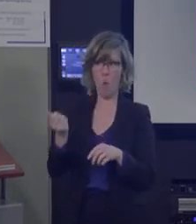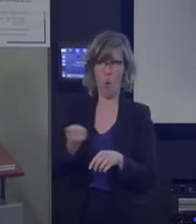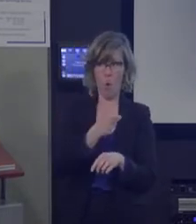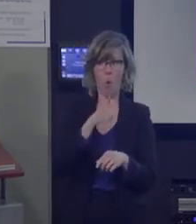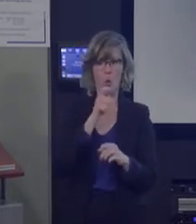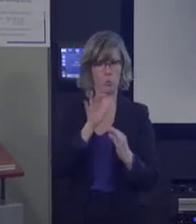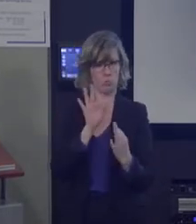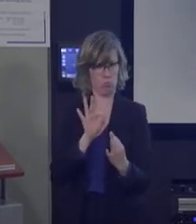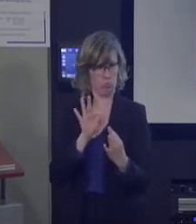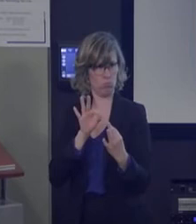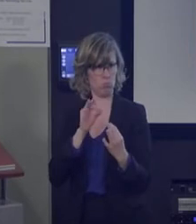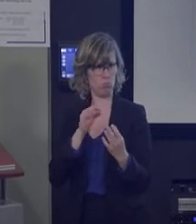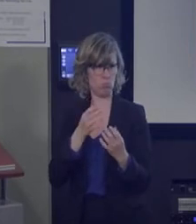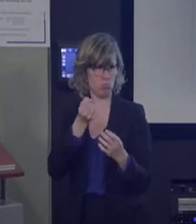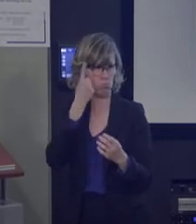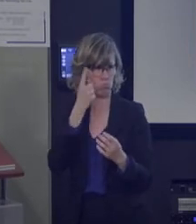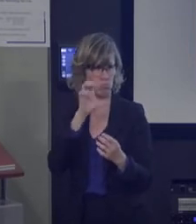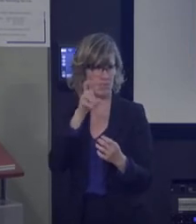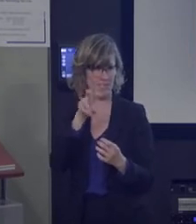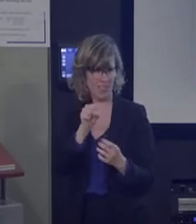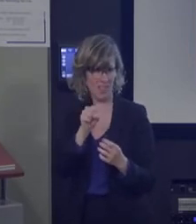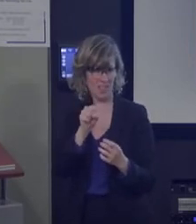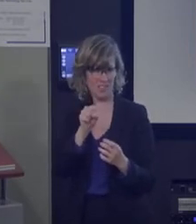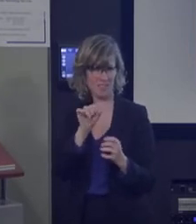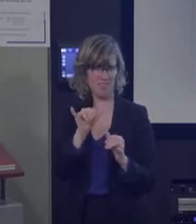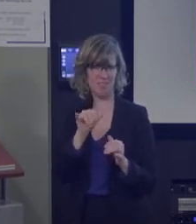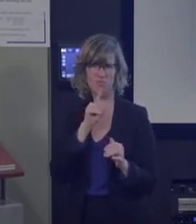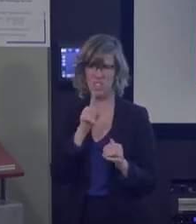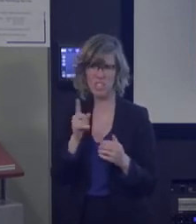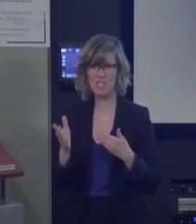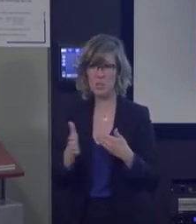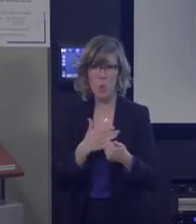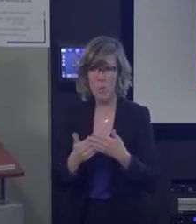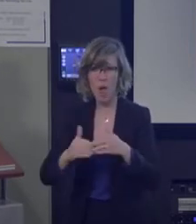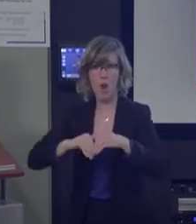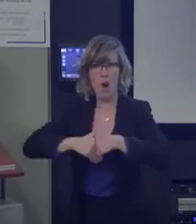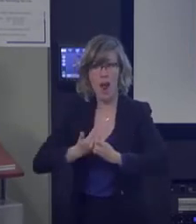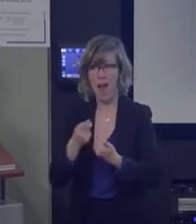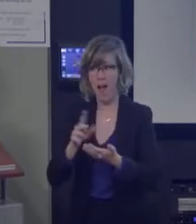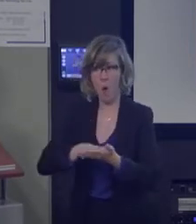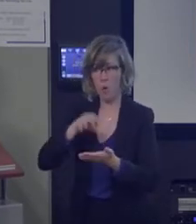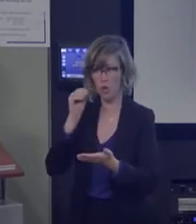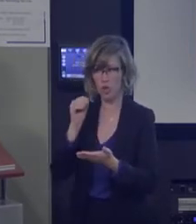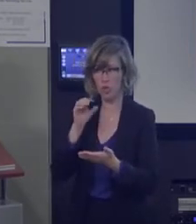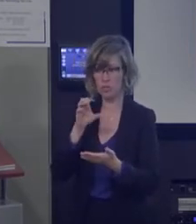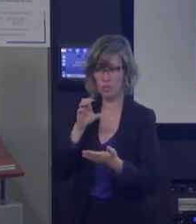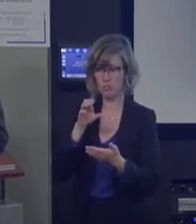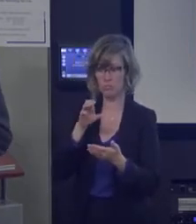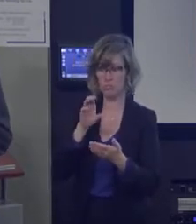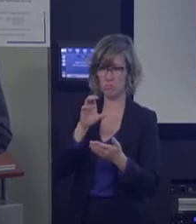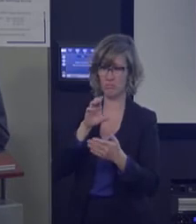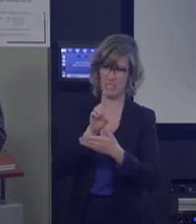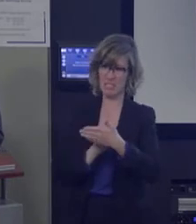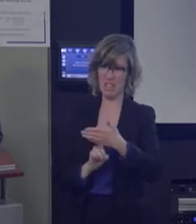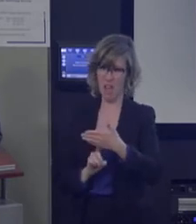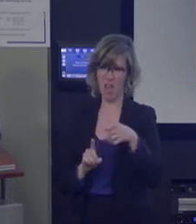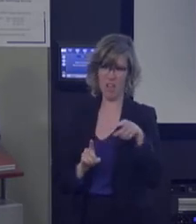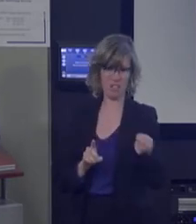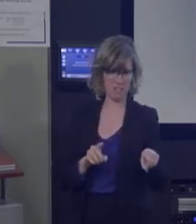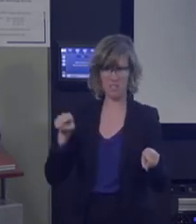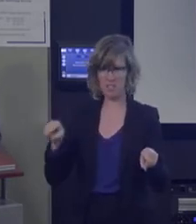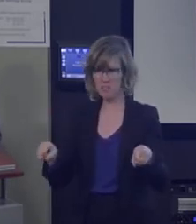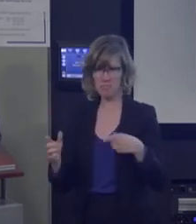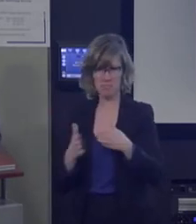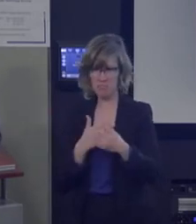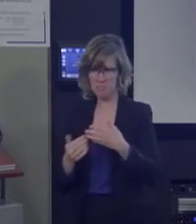masters, it doesn't matter how they became masters. And if we look at the poster evaluation scores of the children who did not